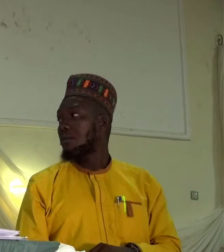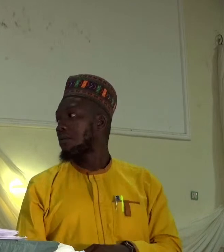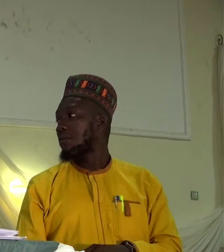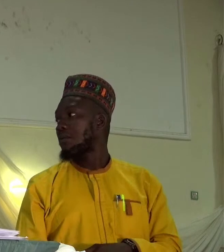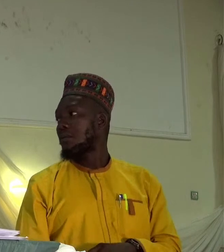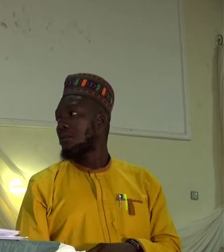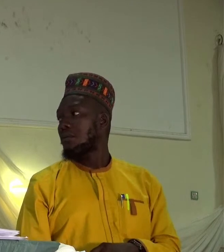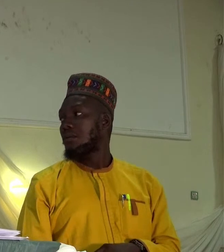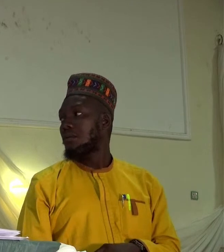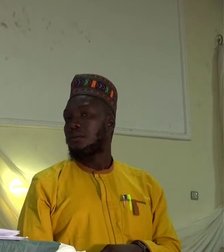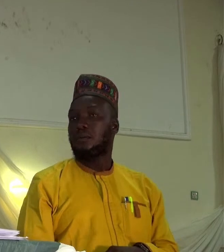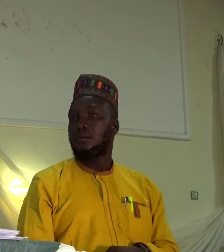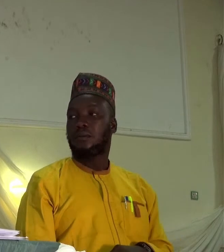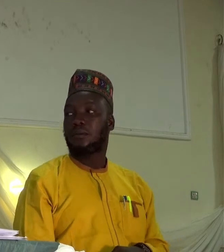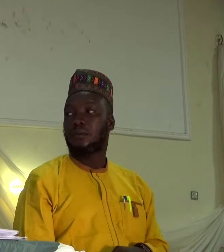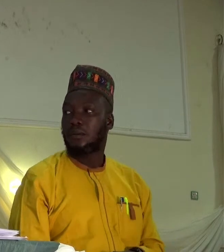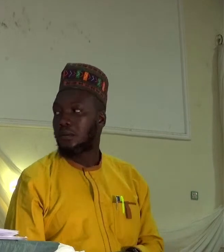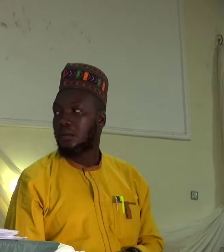ero onko